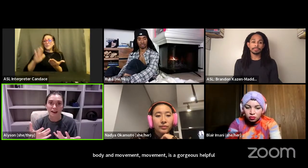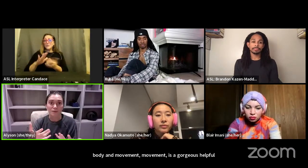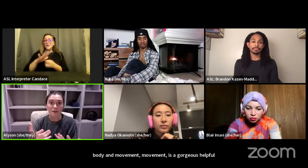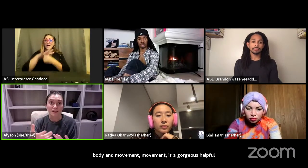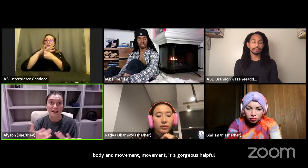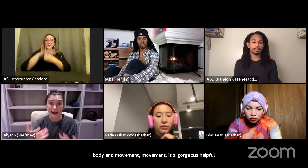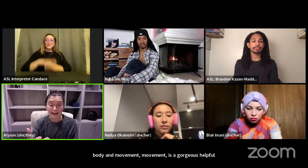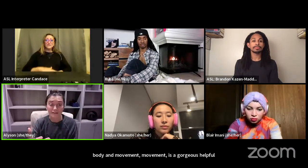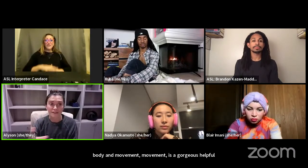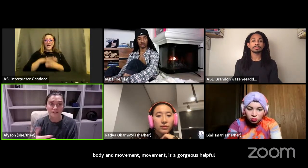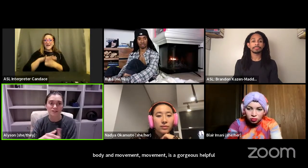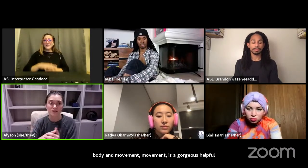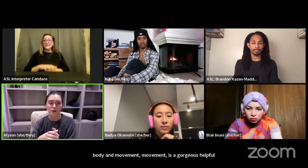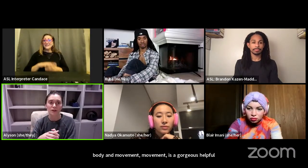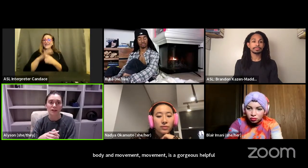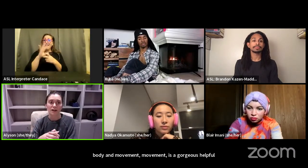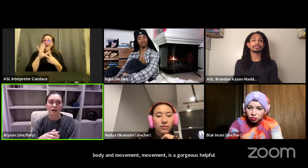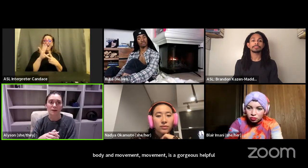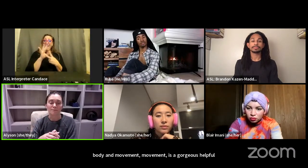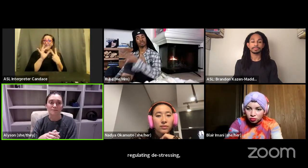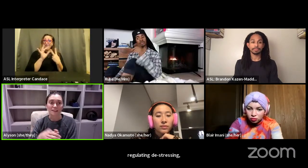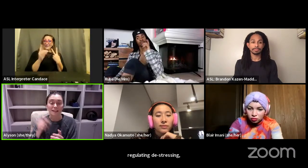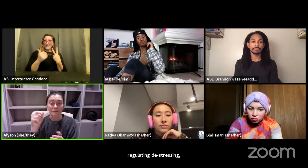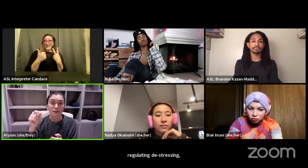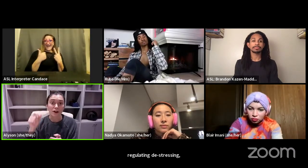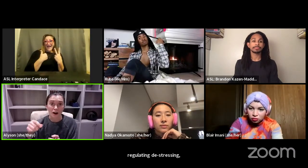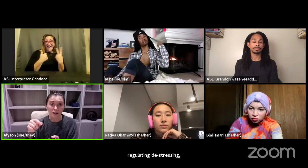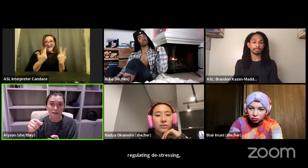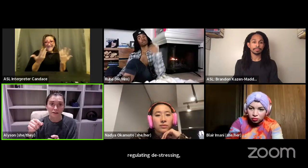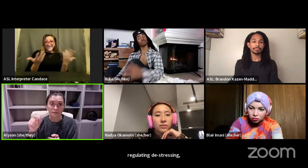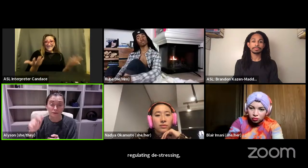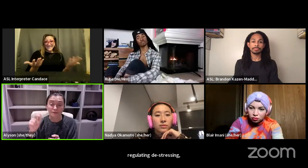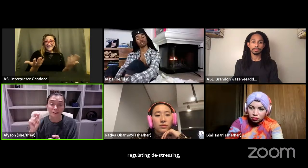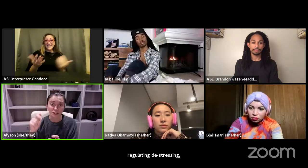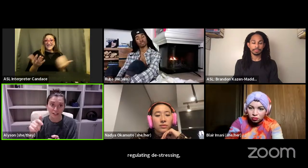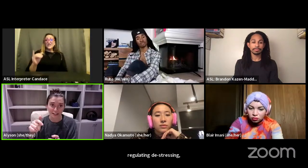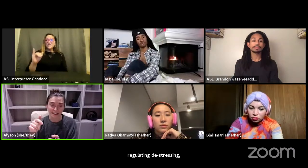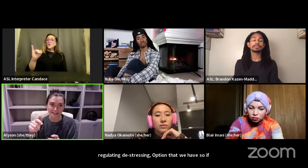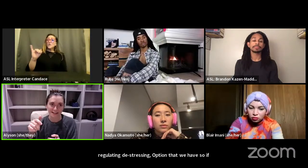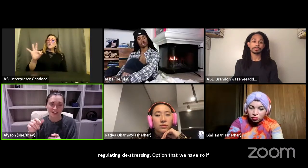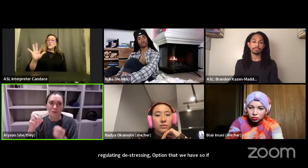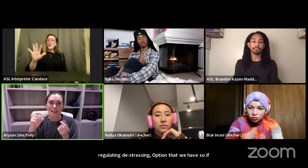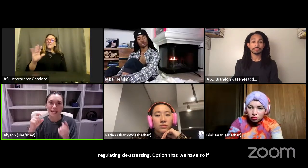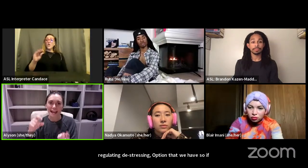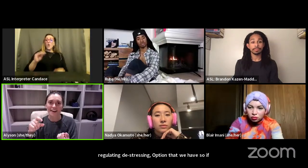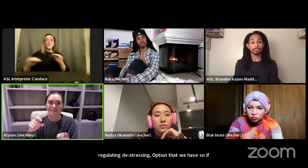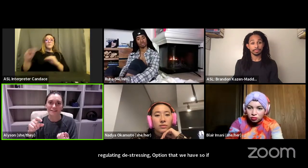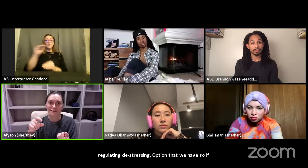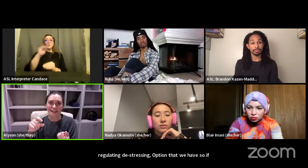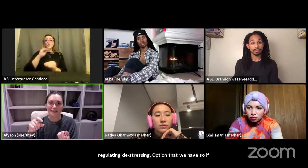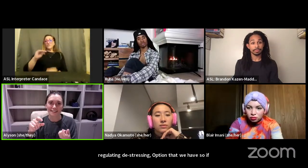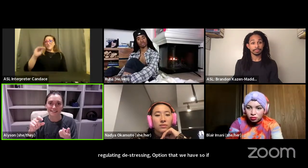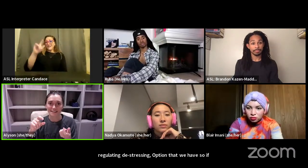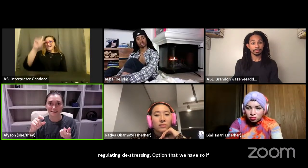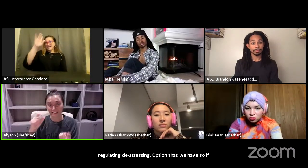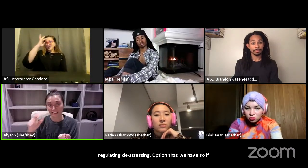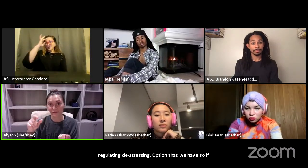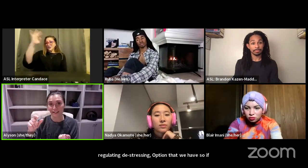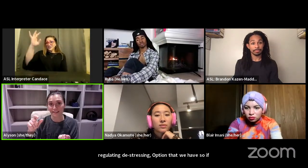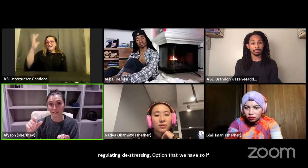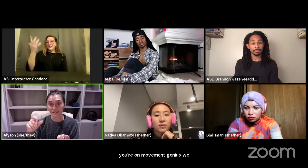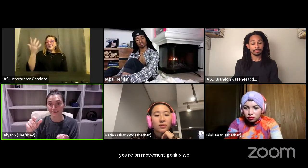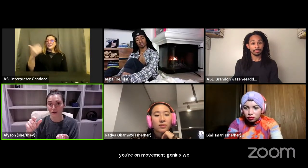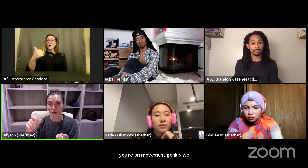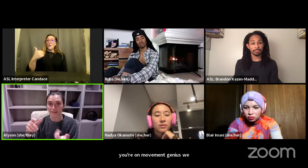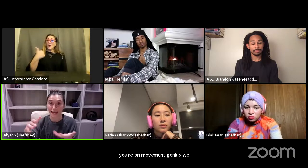option that we have. So if you're on Movement Genius, we have this